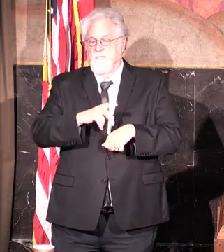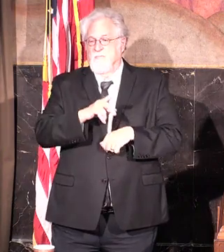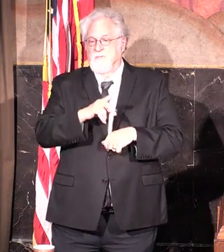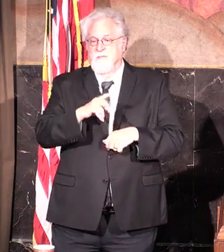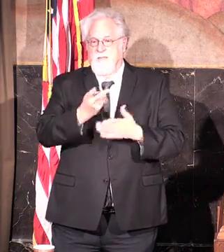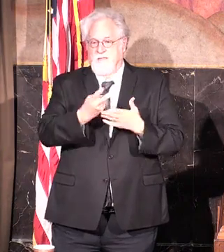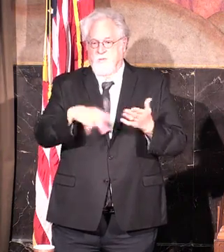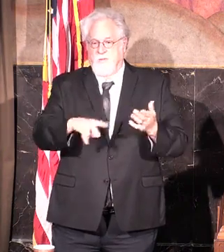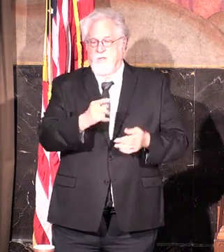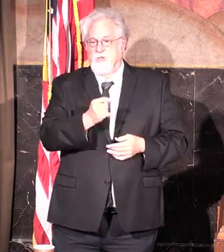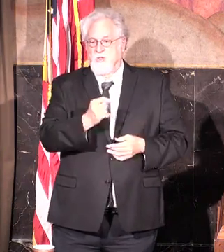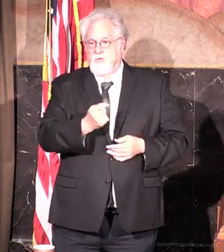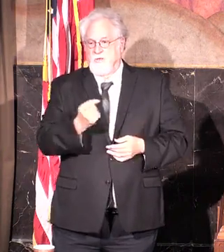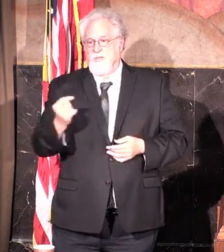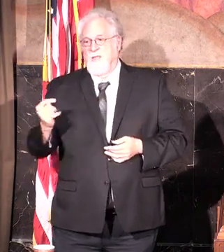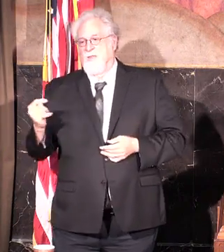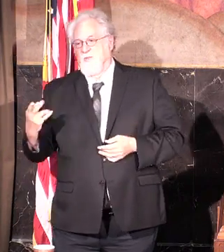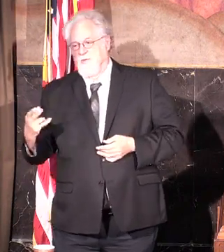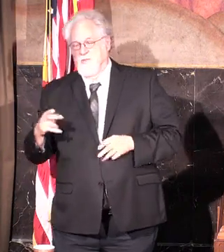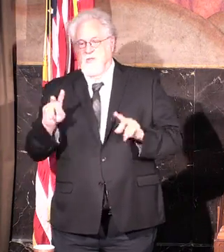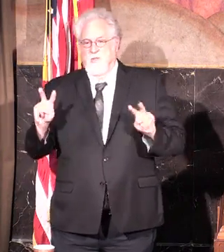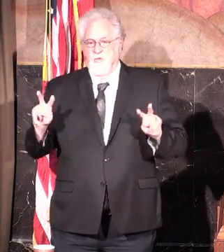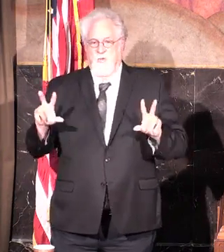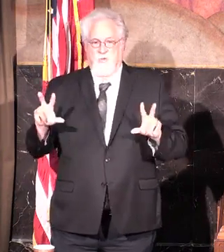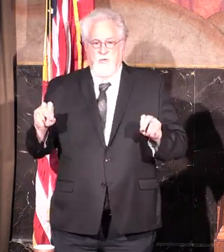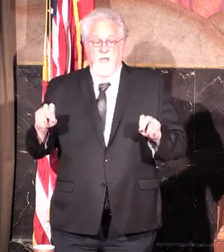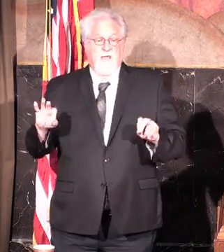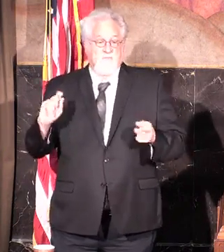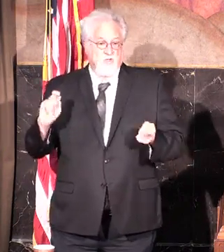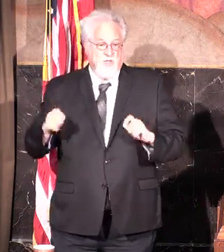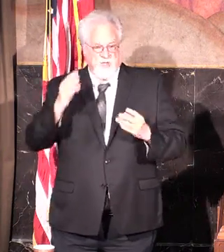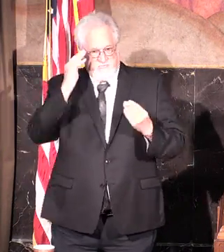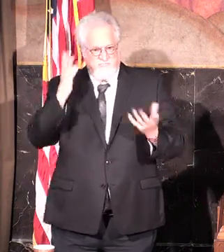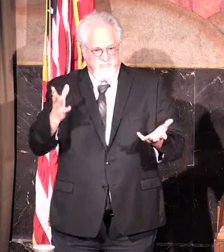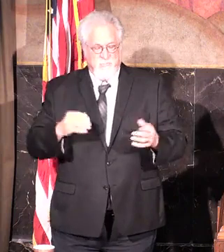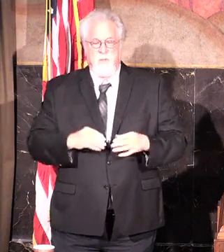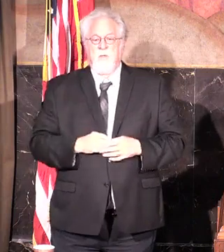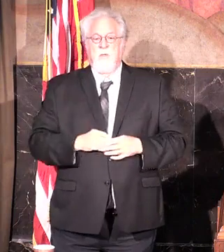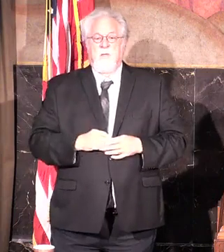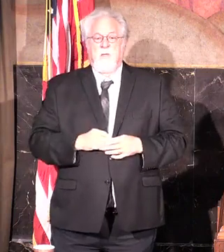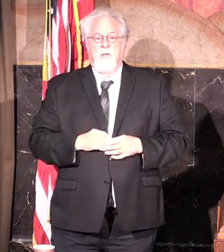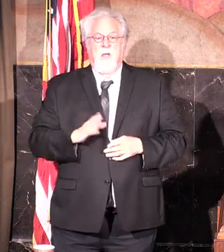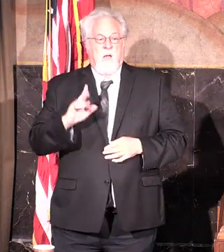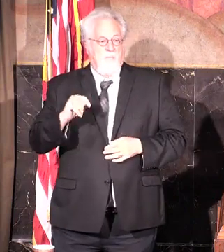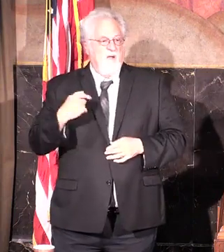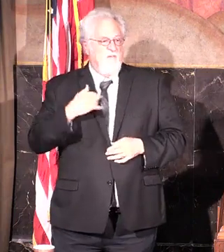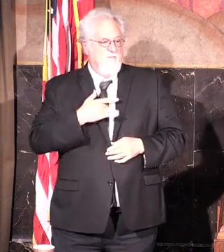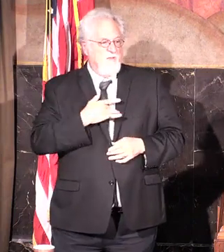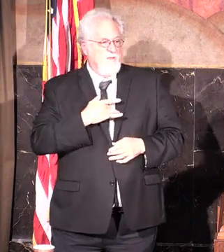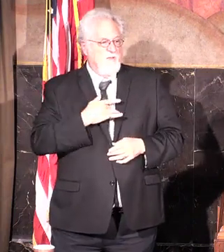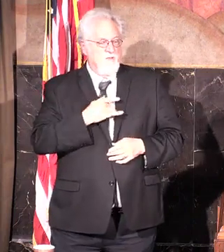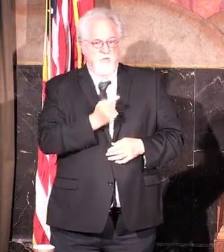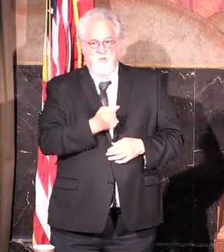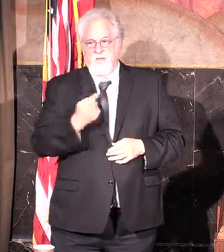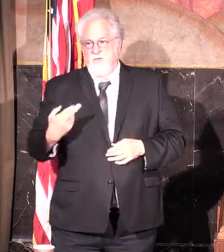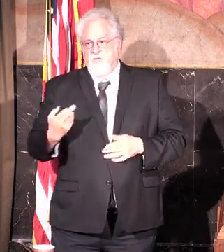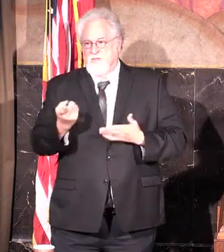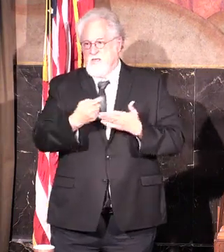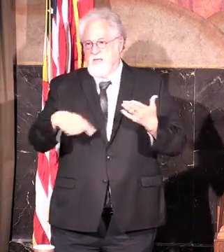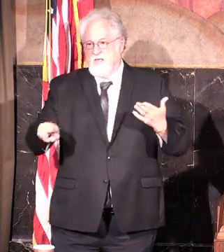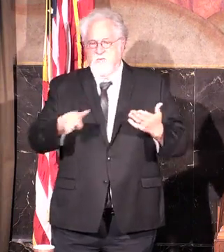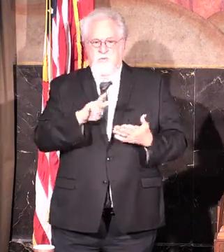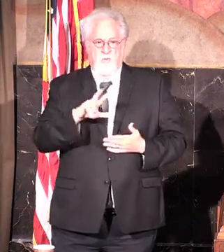Thursday, 2:30 p.m. Should that change, we'll certainly let you know. But we anticipate being here Tuesday and Thursday of next week